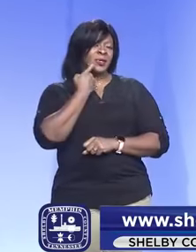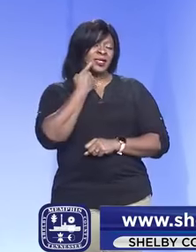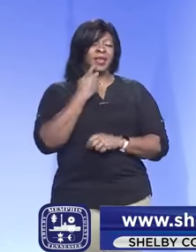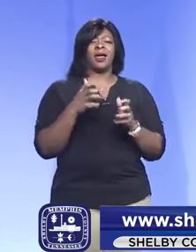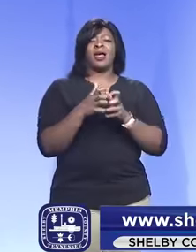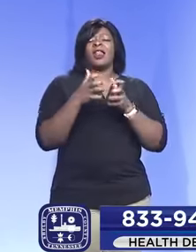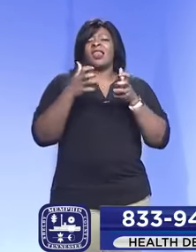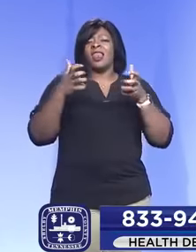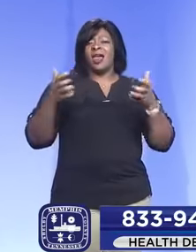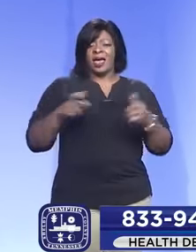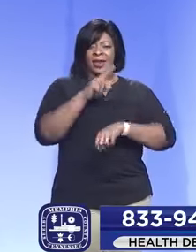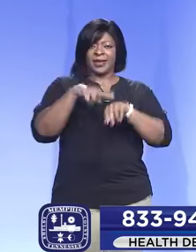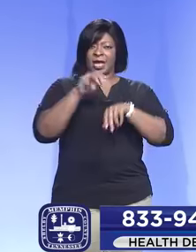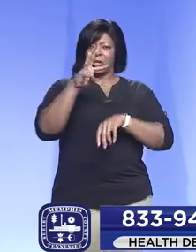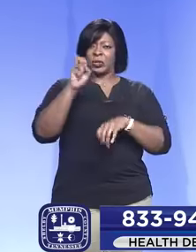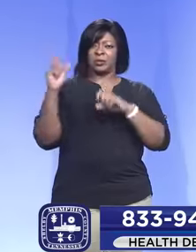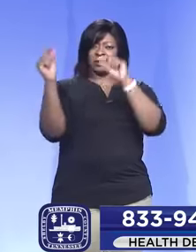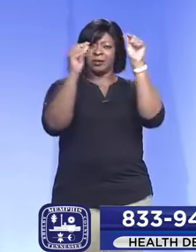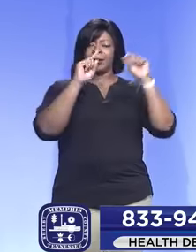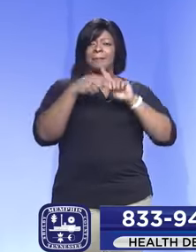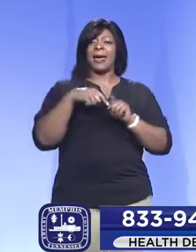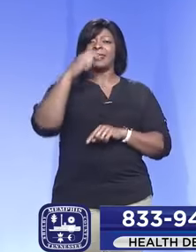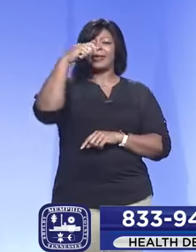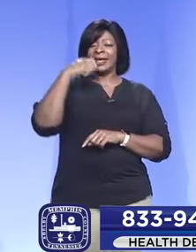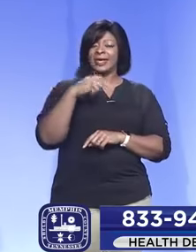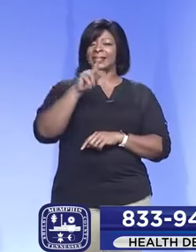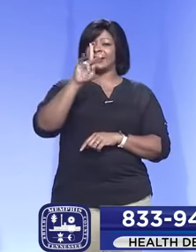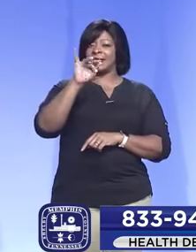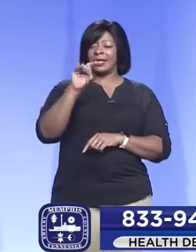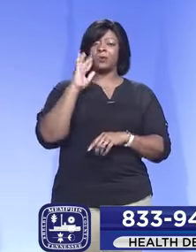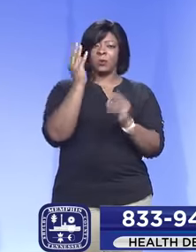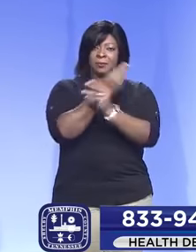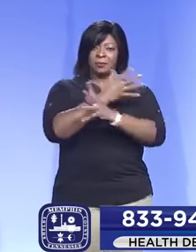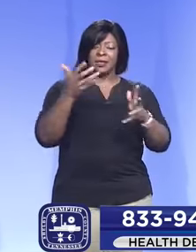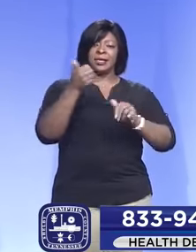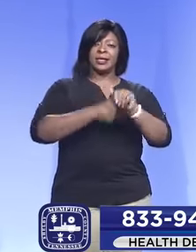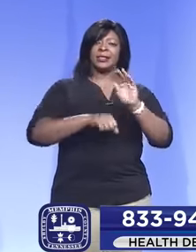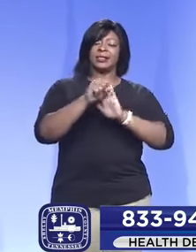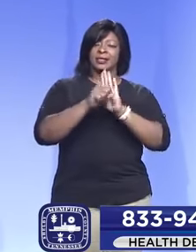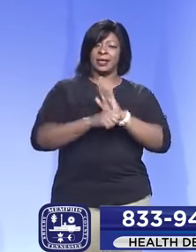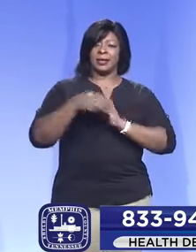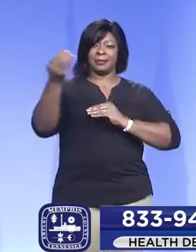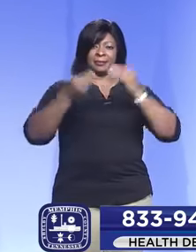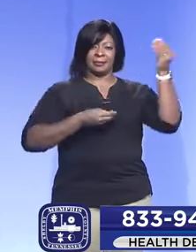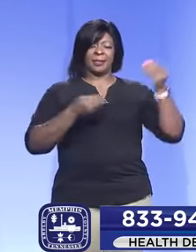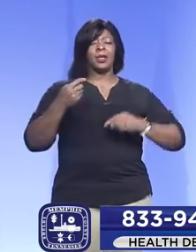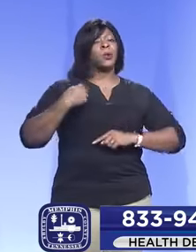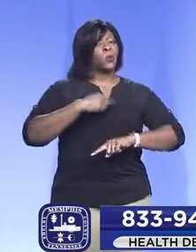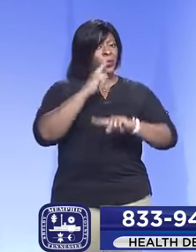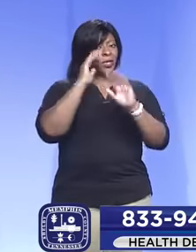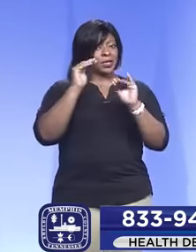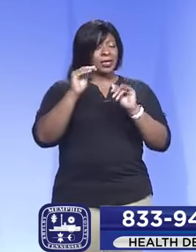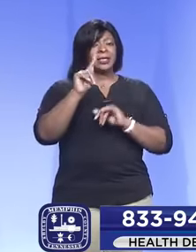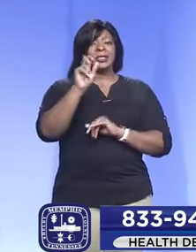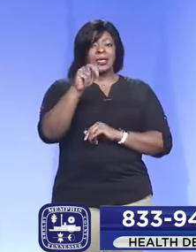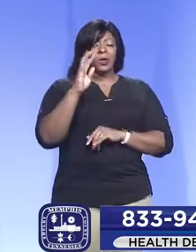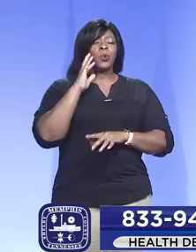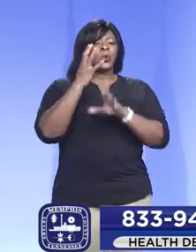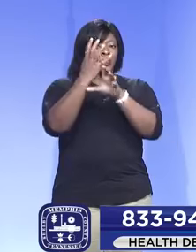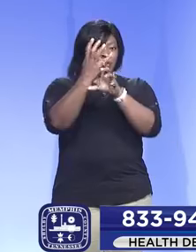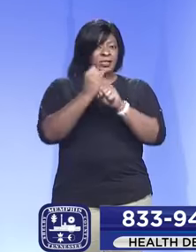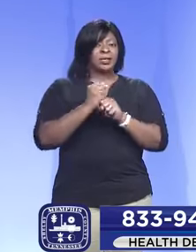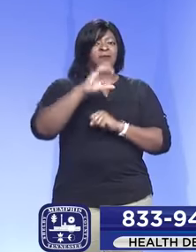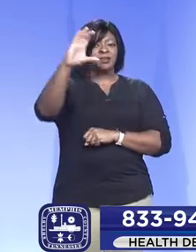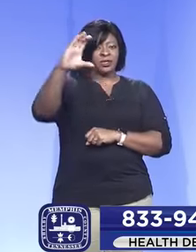been a lot in the national news about the test kits that will be issued to each state. We do anticipate that Tennessee will